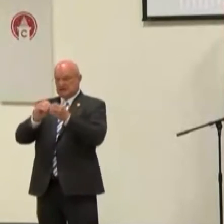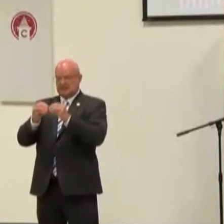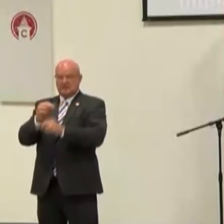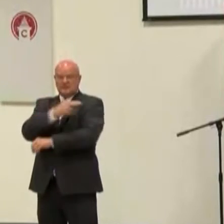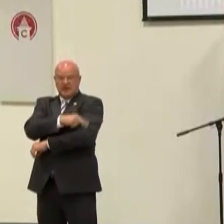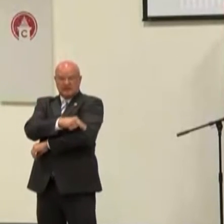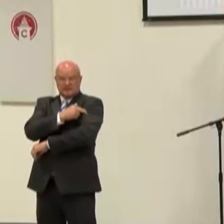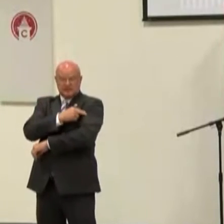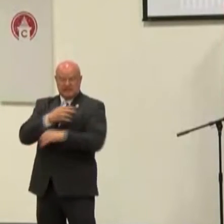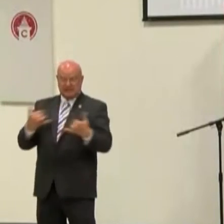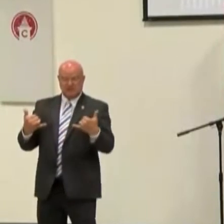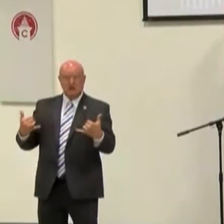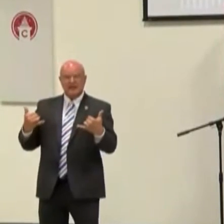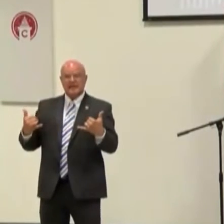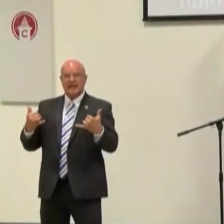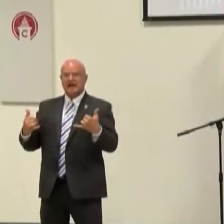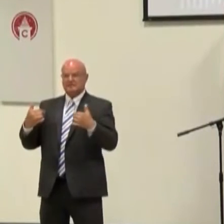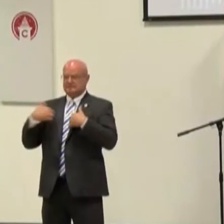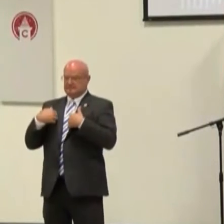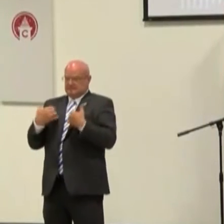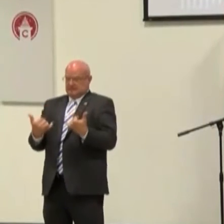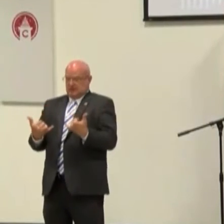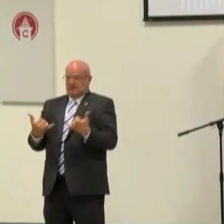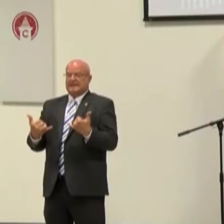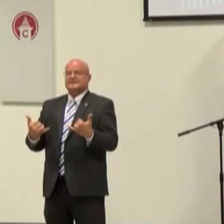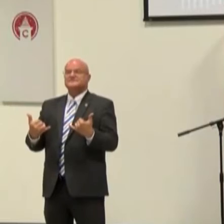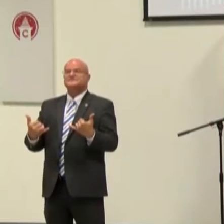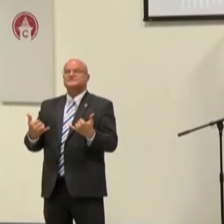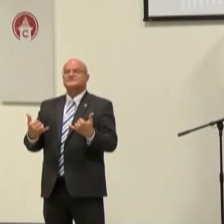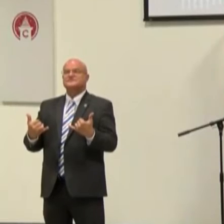of hospitalizations that we have currently,